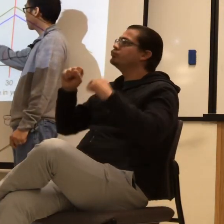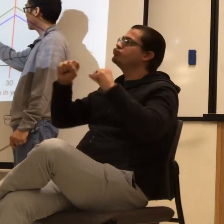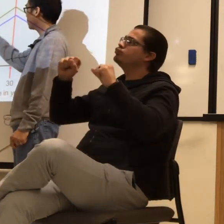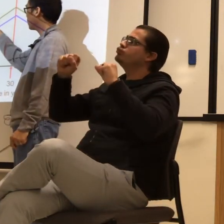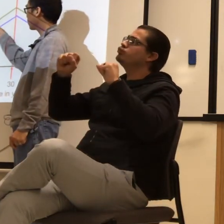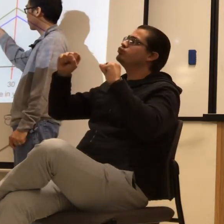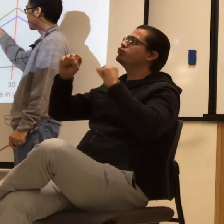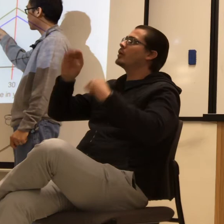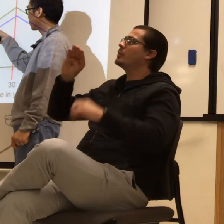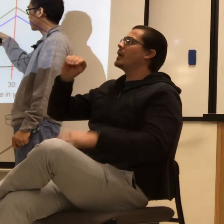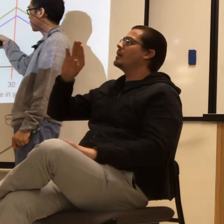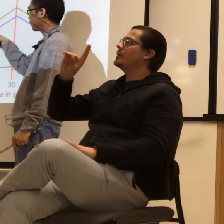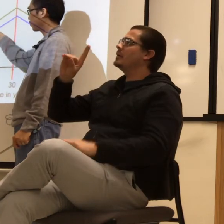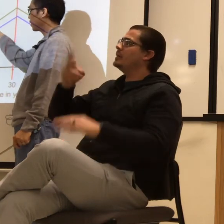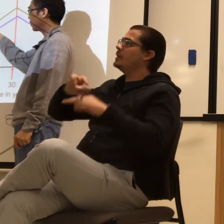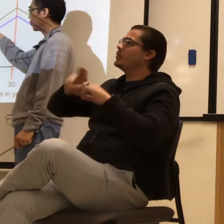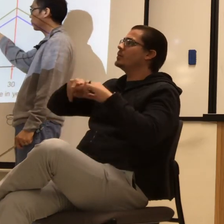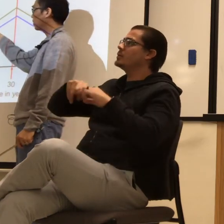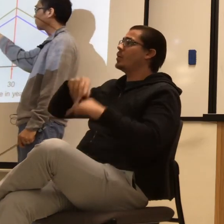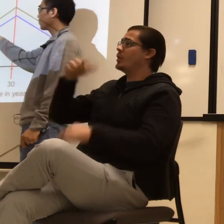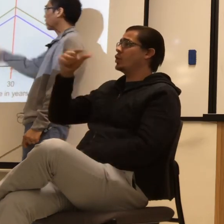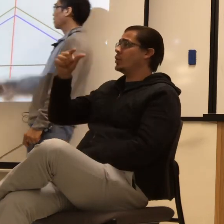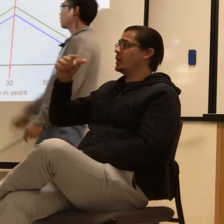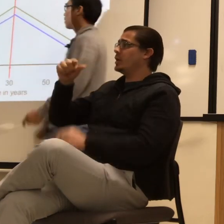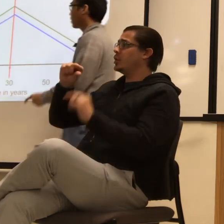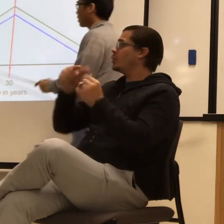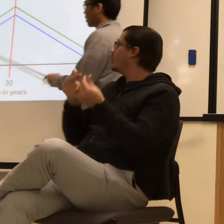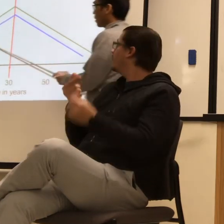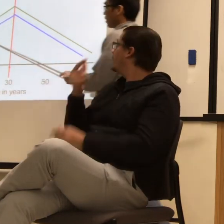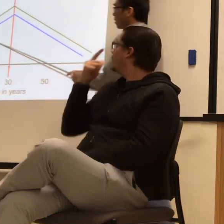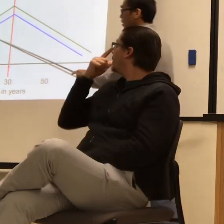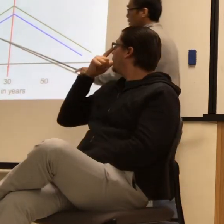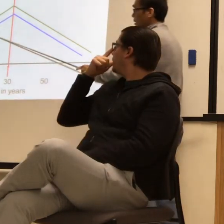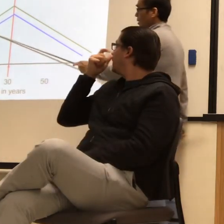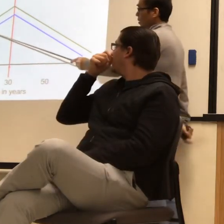increases, your BMD increases. So pretend the green group